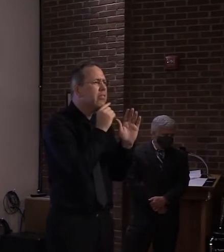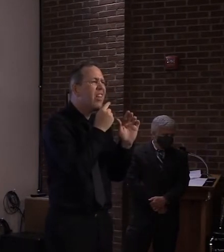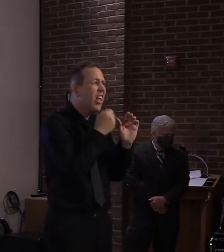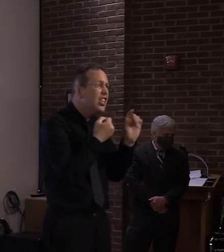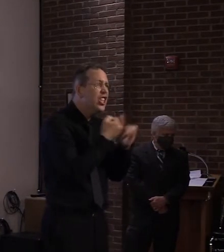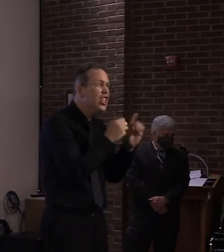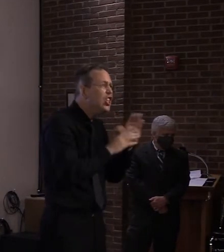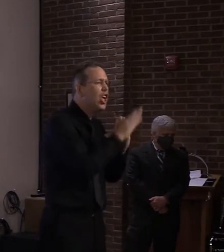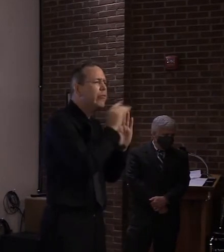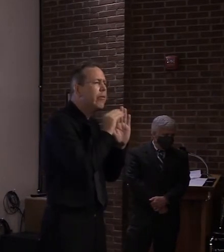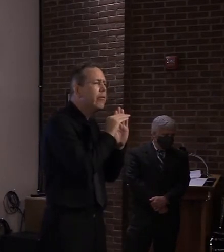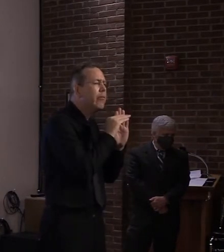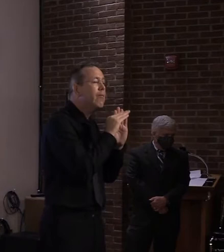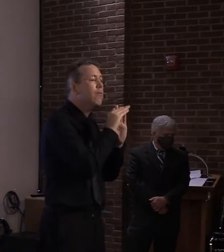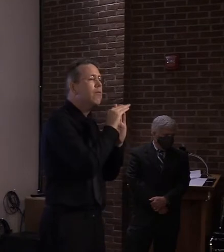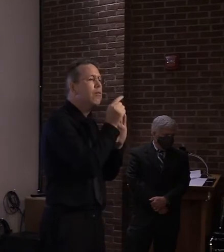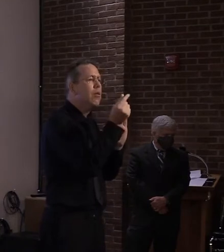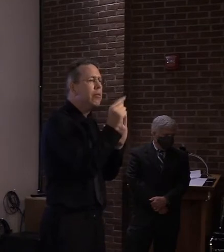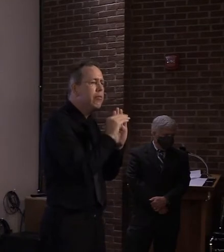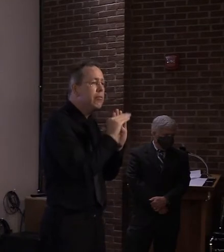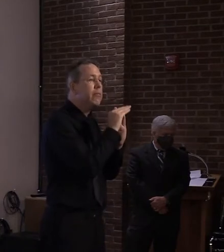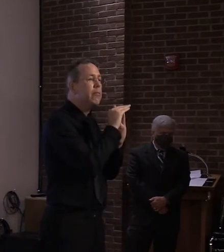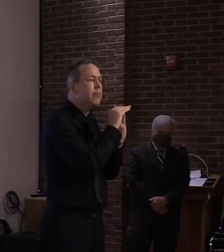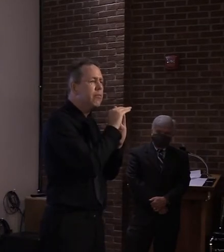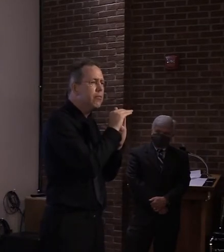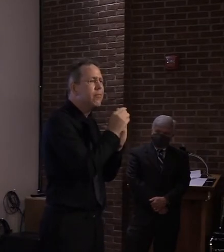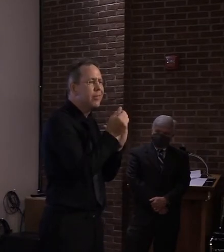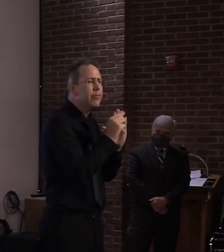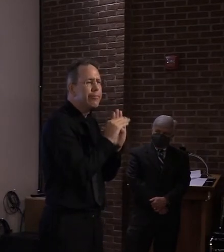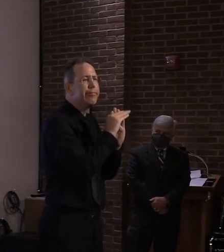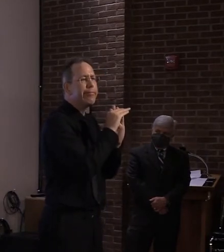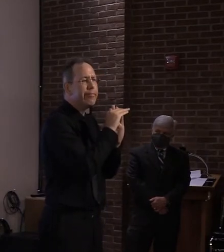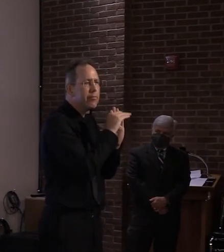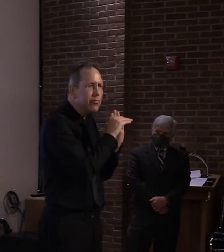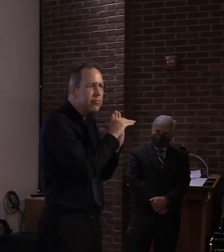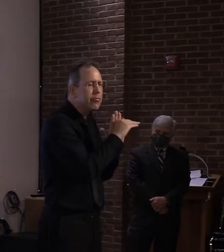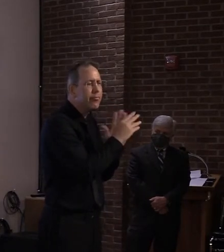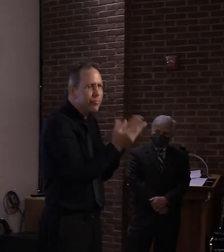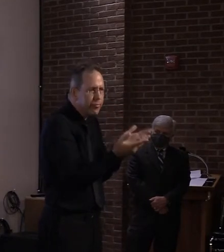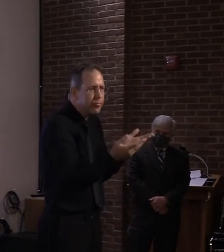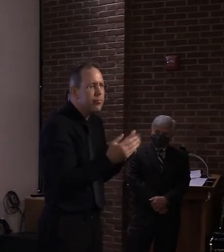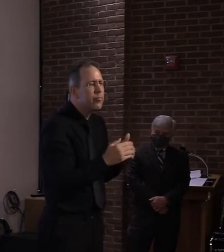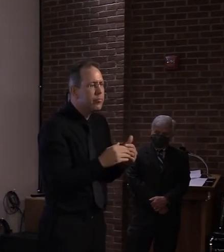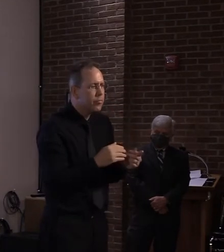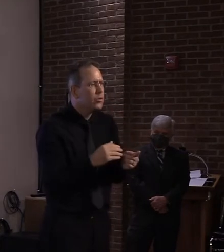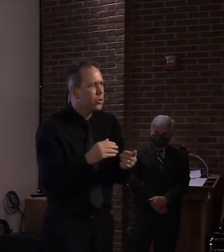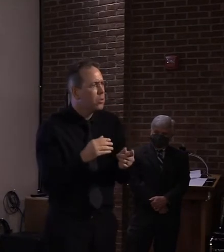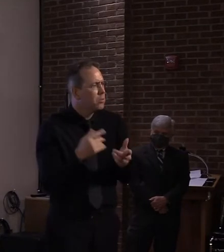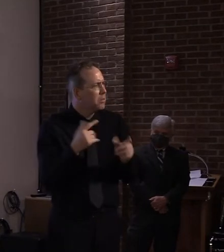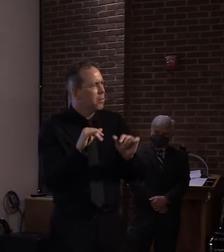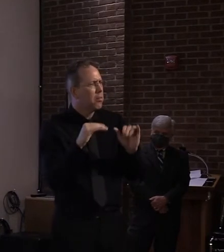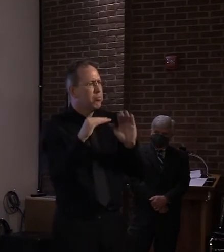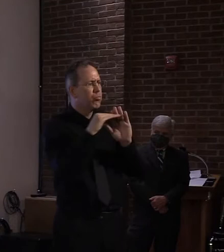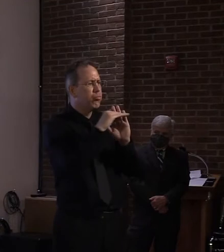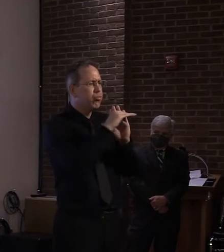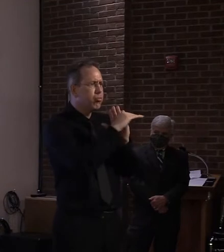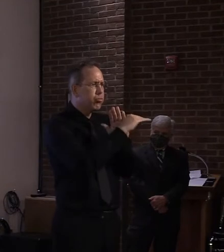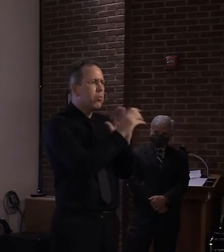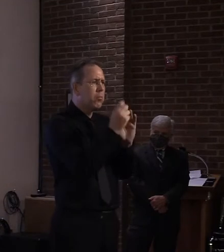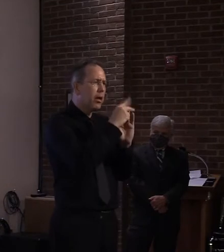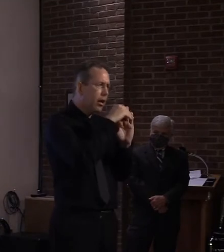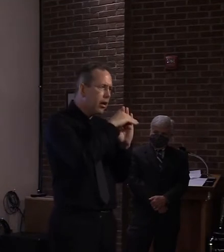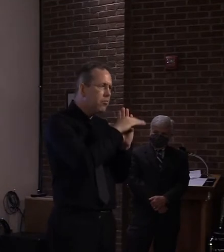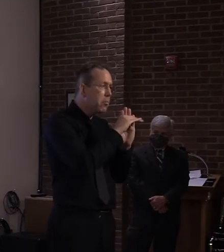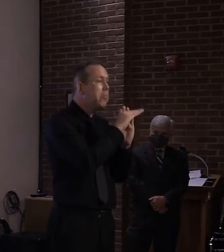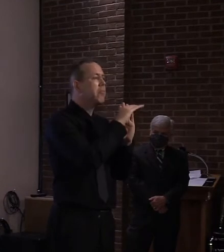assume a slope that was different than where we had been. So now we are flattening that again. But we're not doing